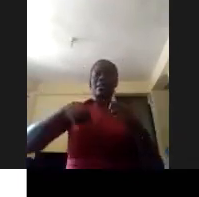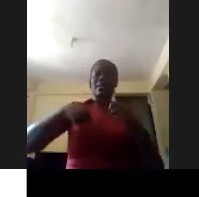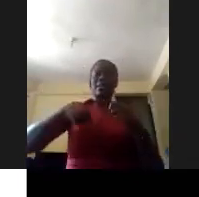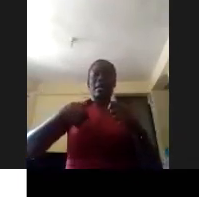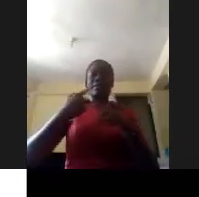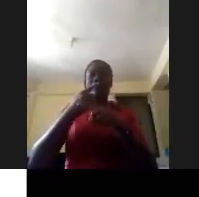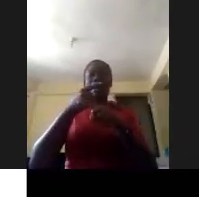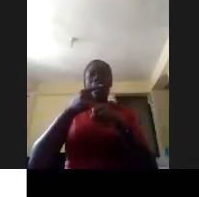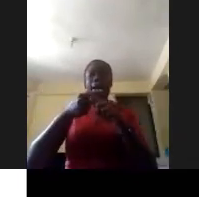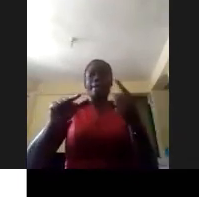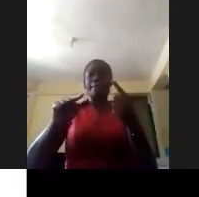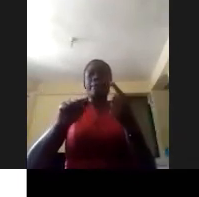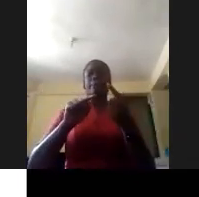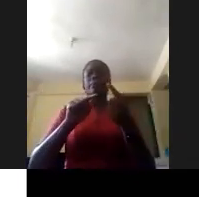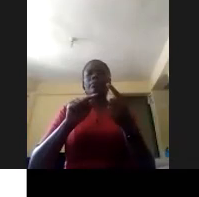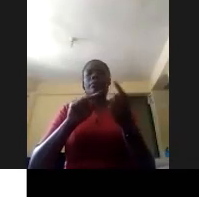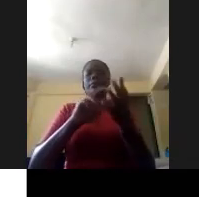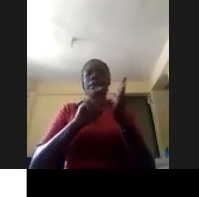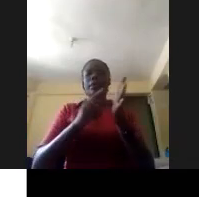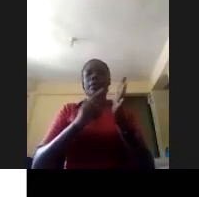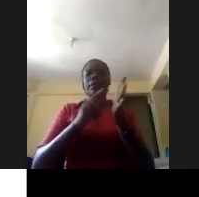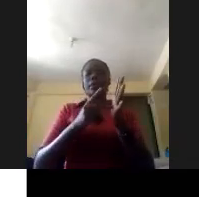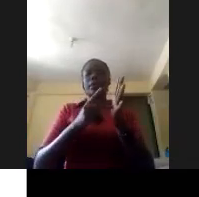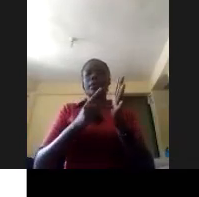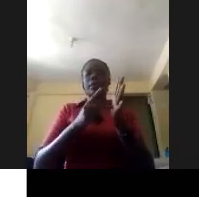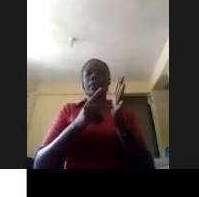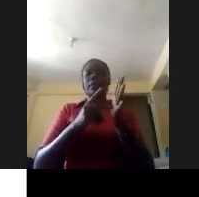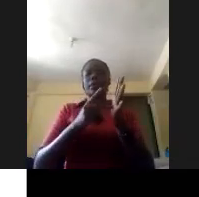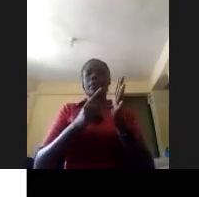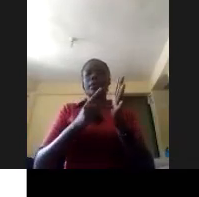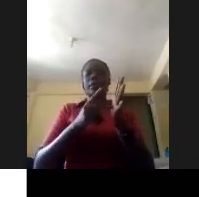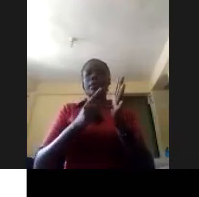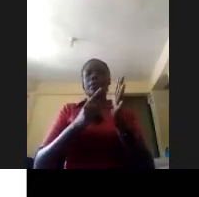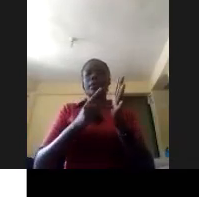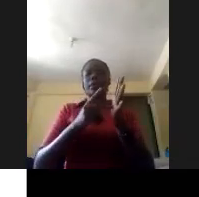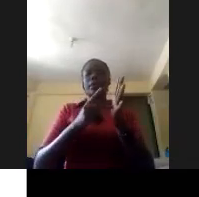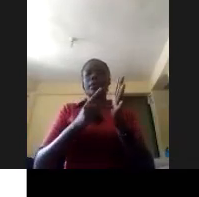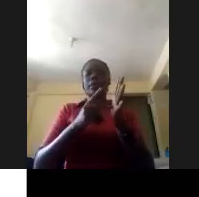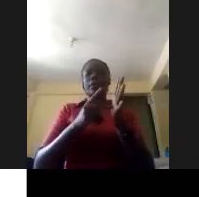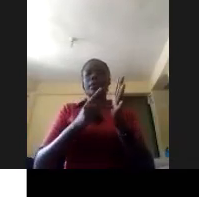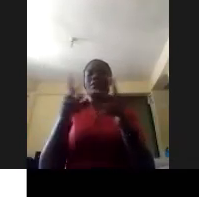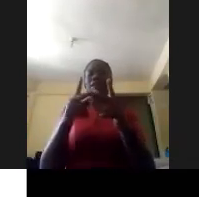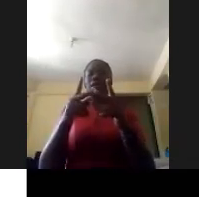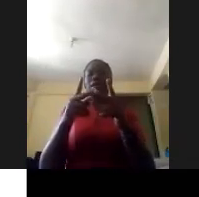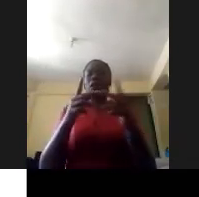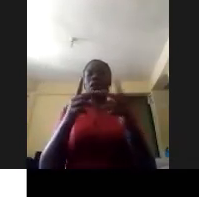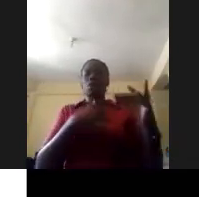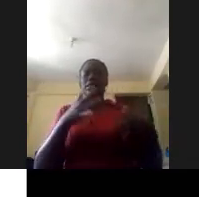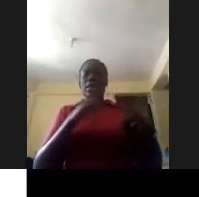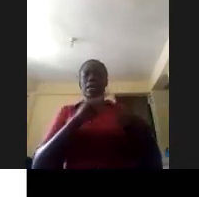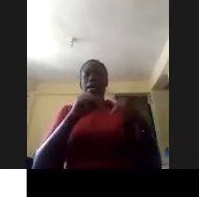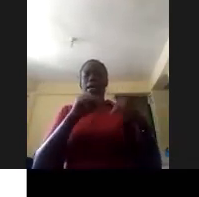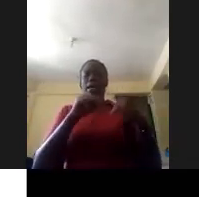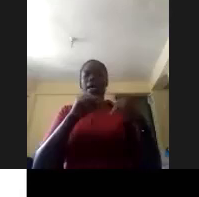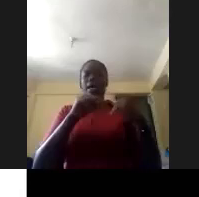and as societies, as communities, we are very concerned about suicide, because in a way it also